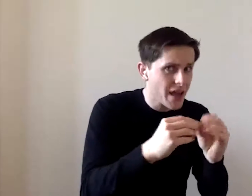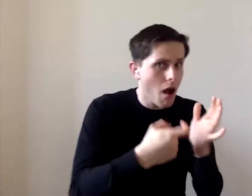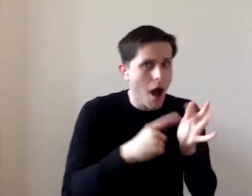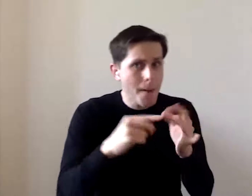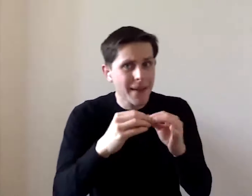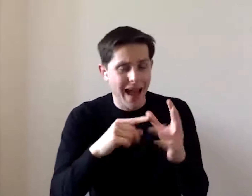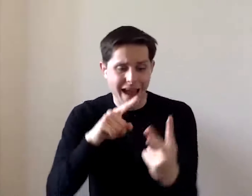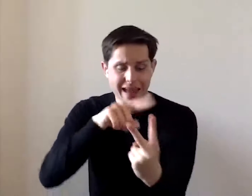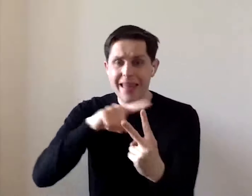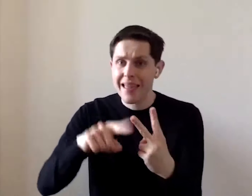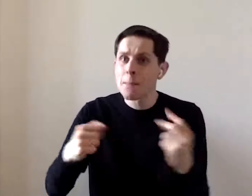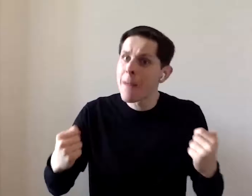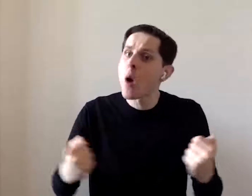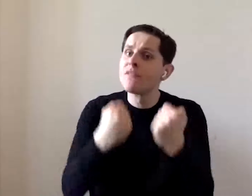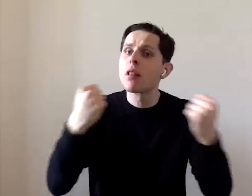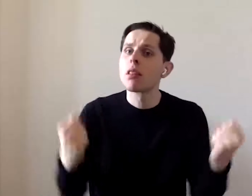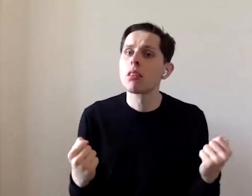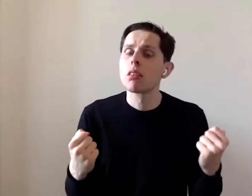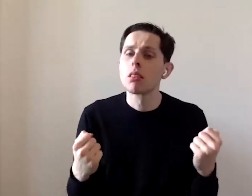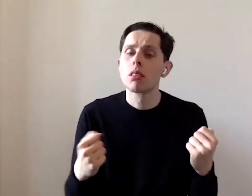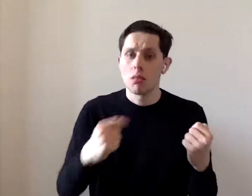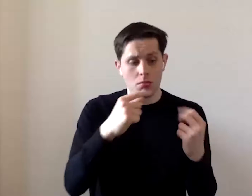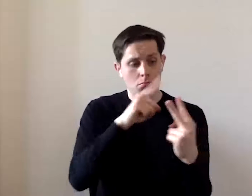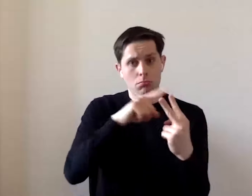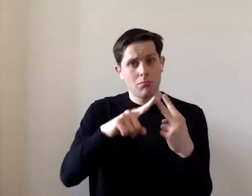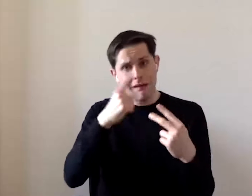practice. They both do, the ARB and the RIBA.